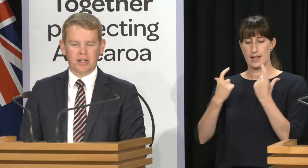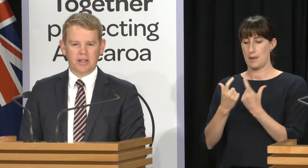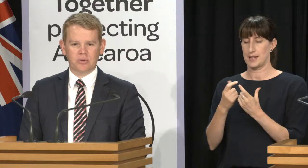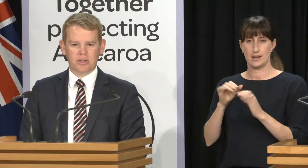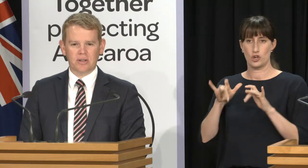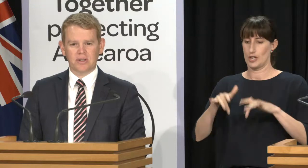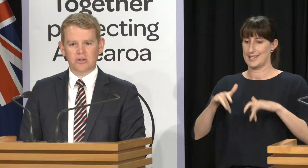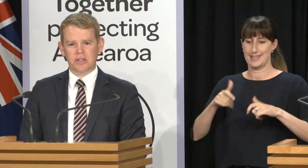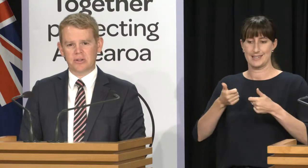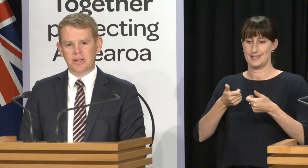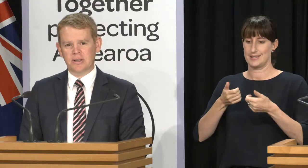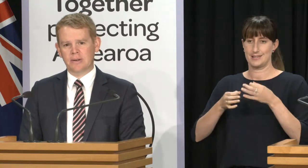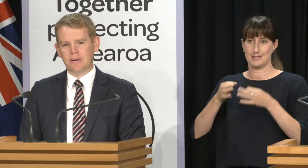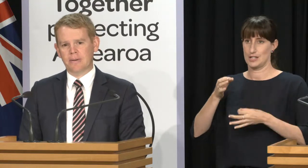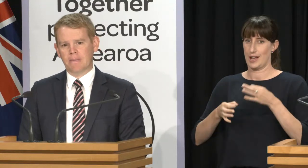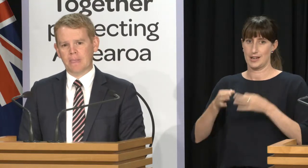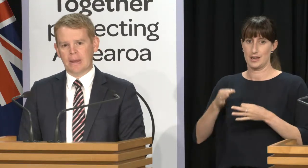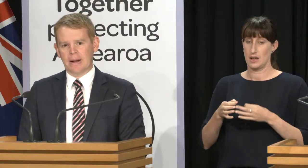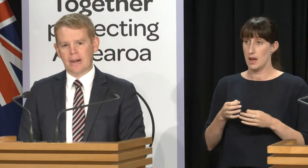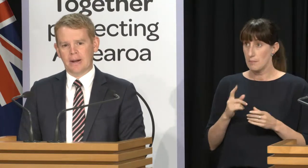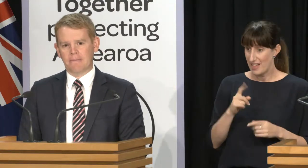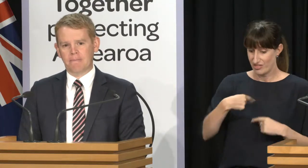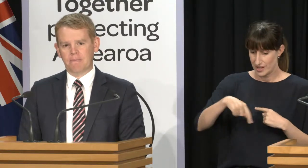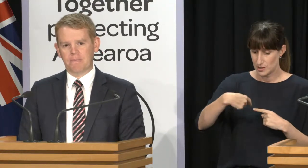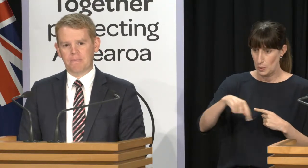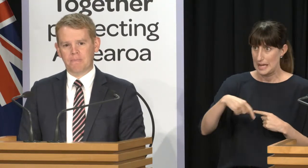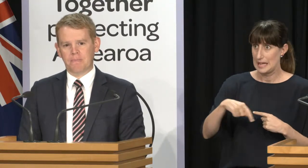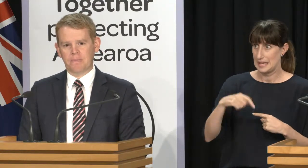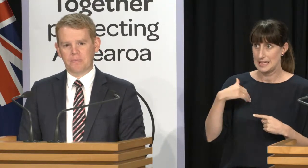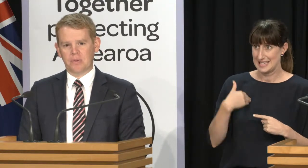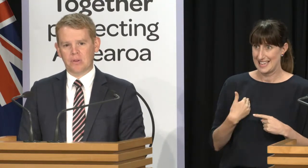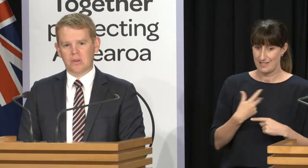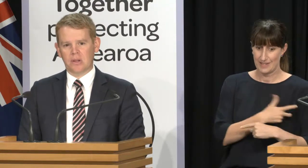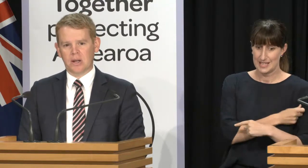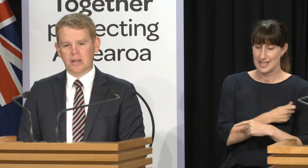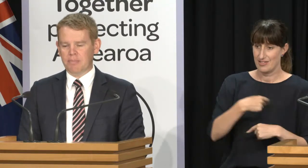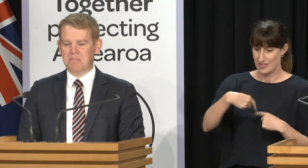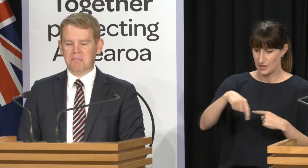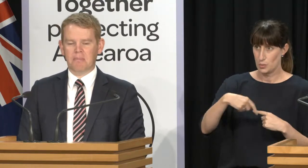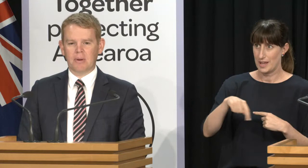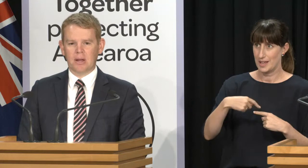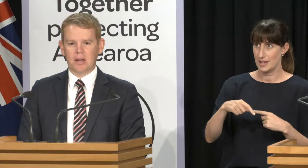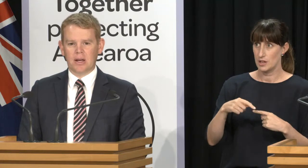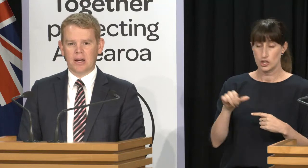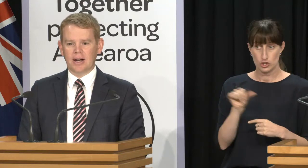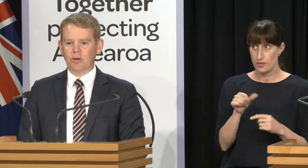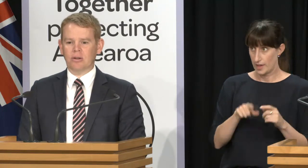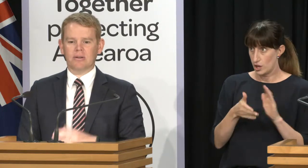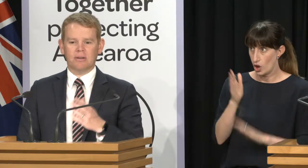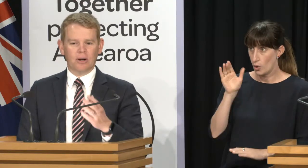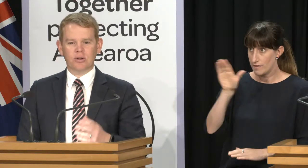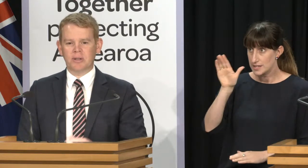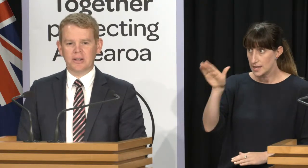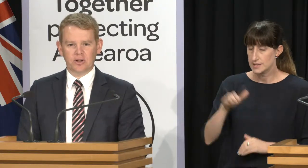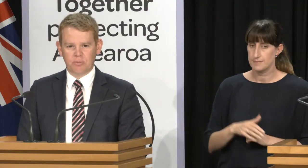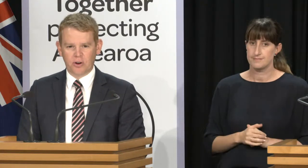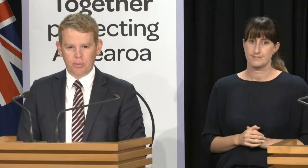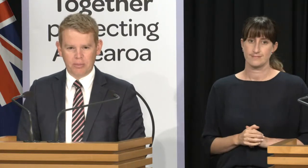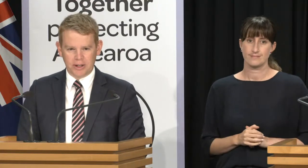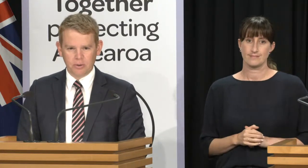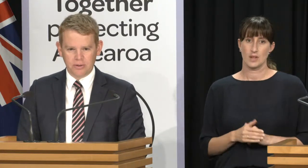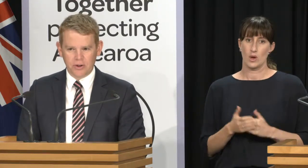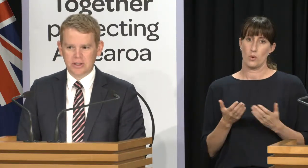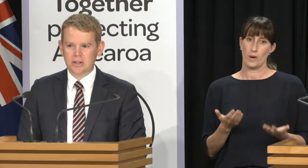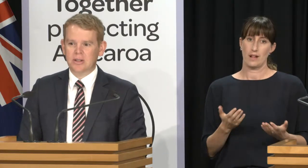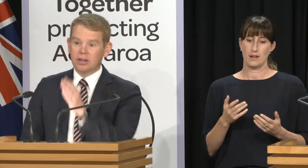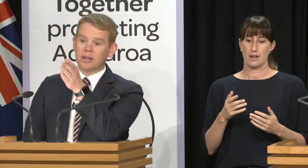covered by that national significance criteria. This week, they've run out of time. You've not prioritised them in the list. Yep. Should they travel? Look, ultimately they should follow